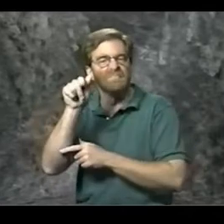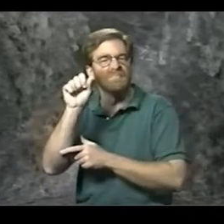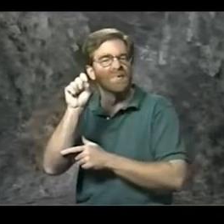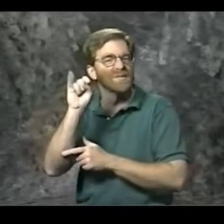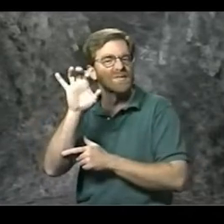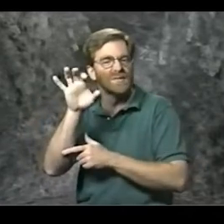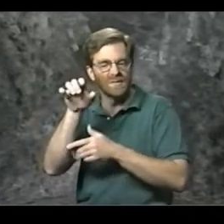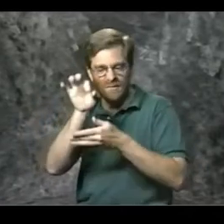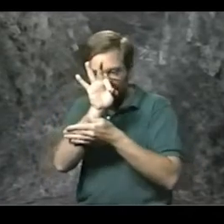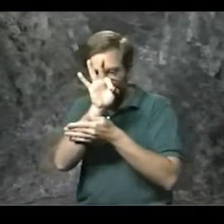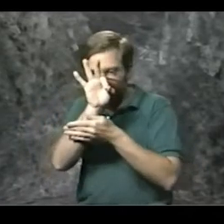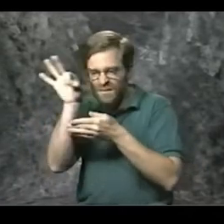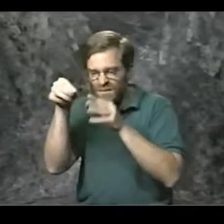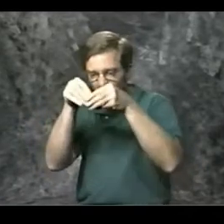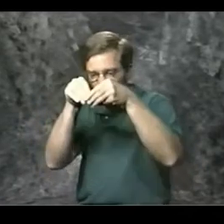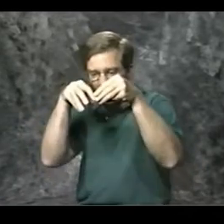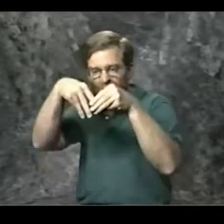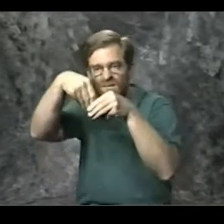combs, toothbrushes,